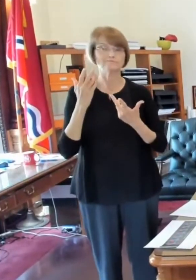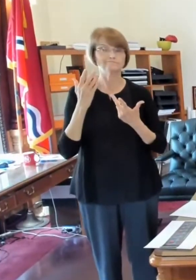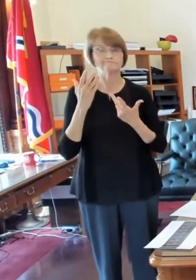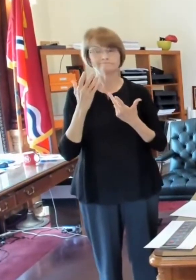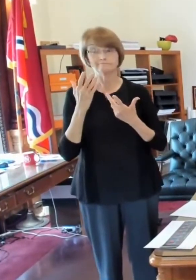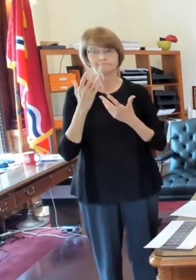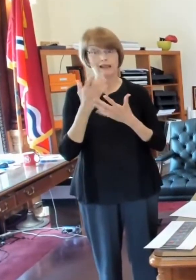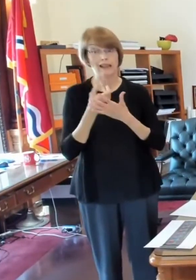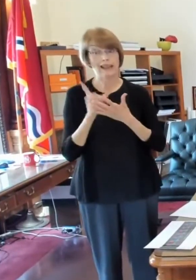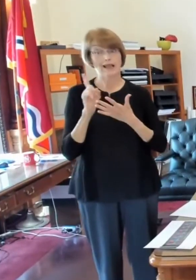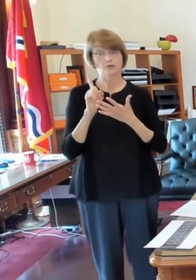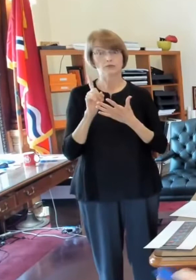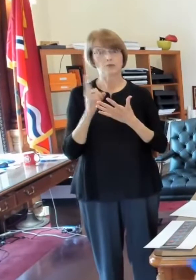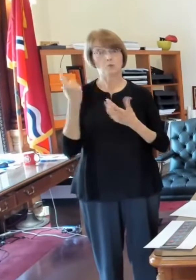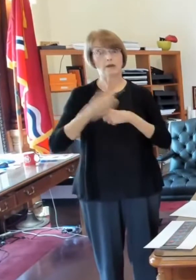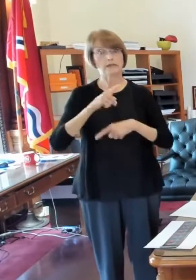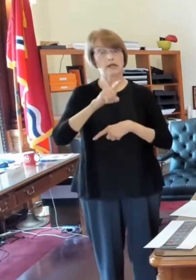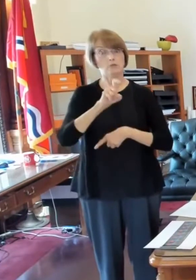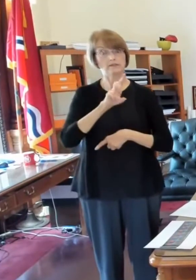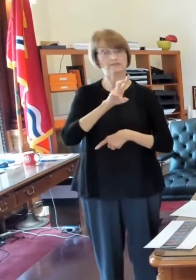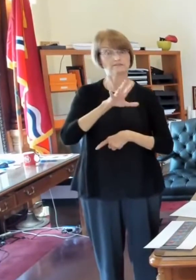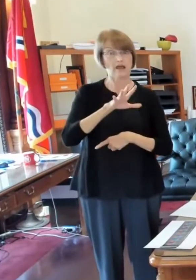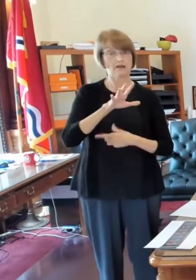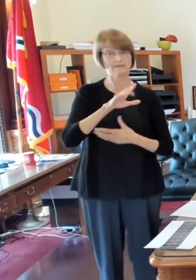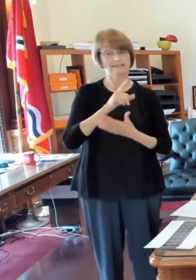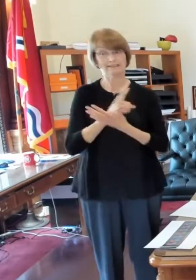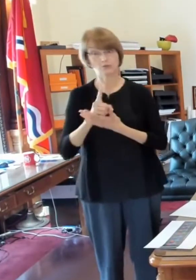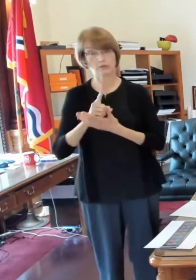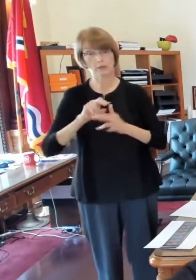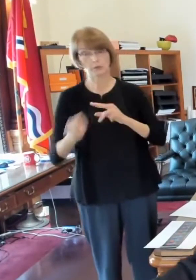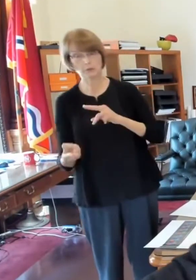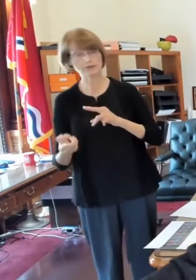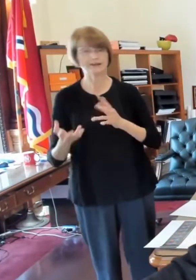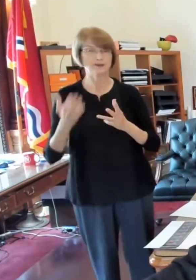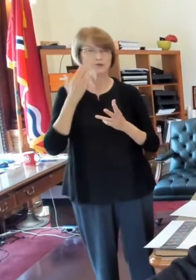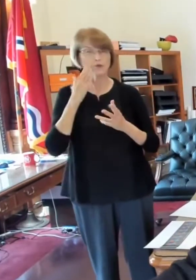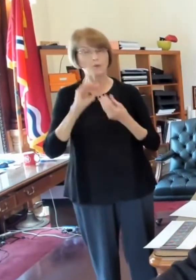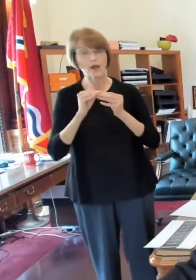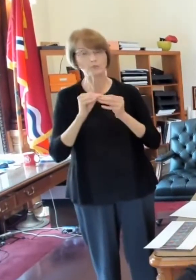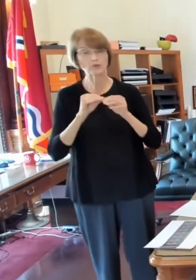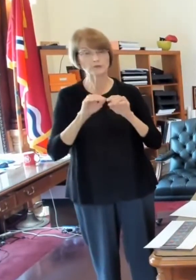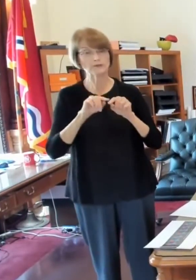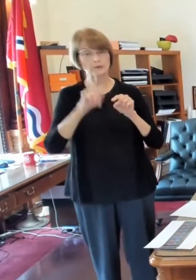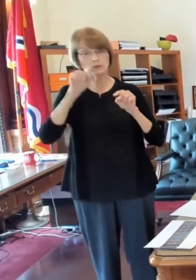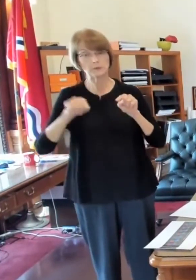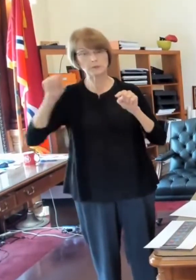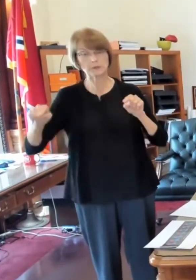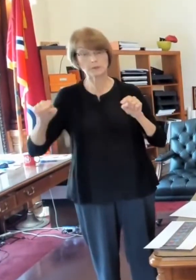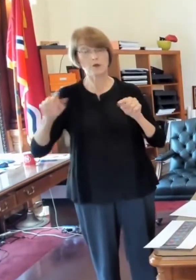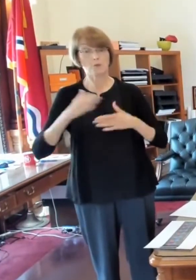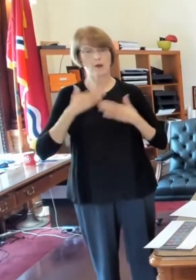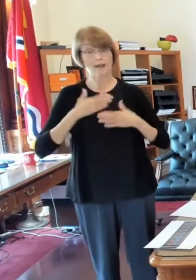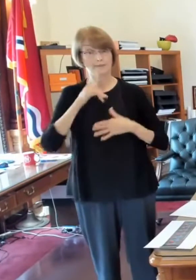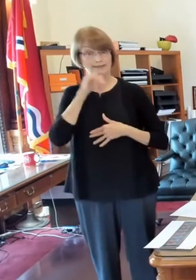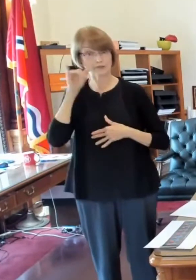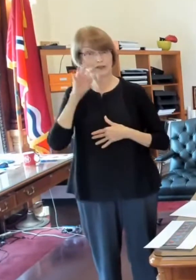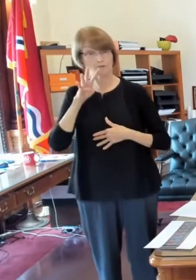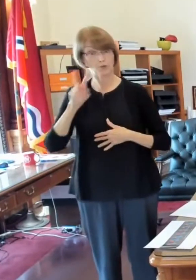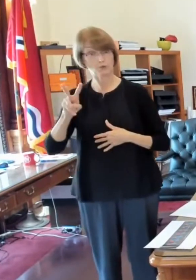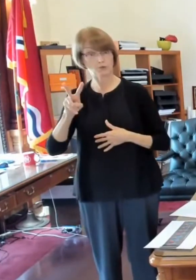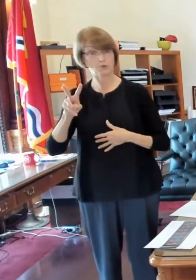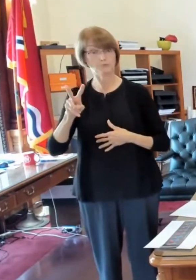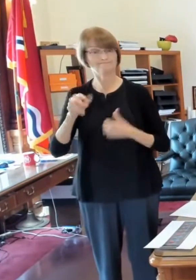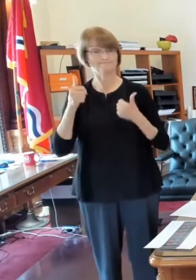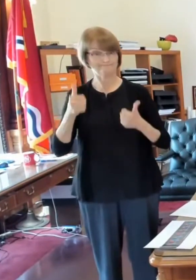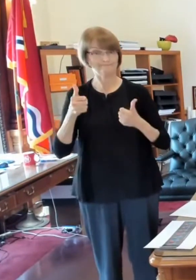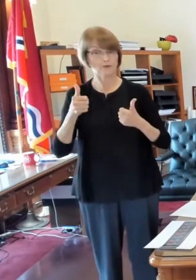reported 175 cases. So we're happy there were only 42 cases yesterday, but because of